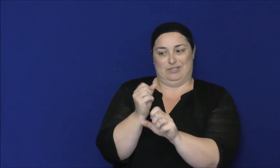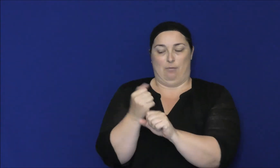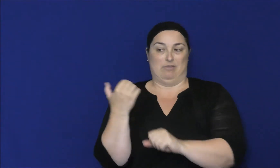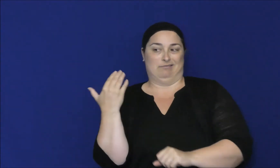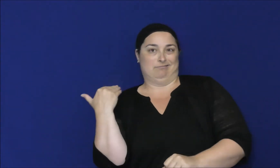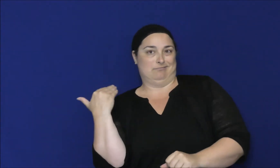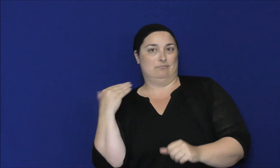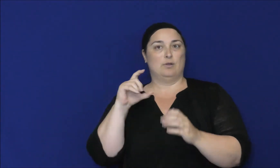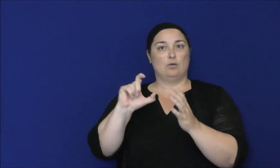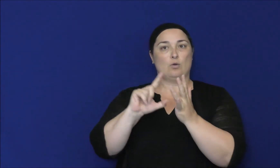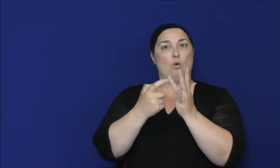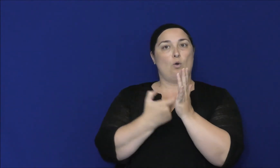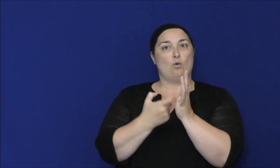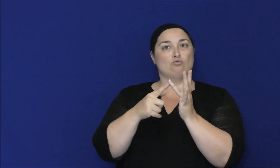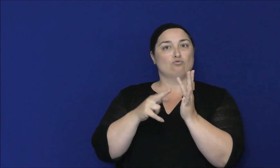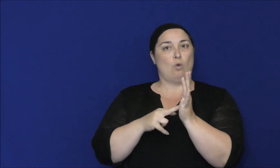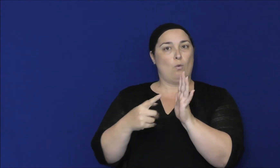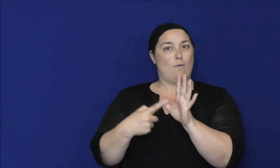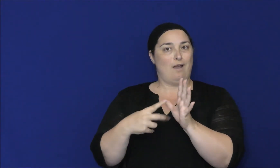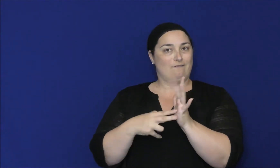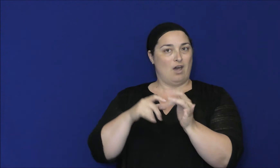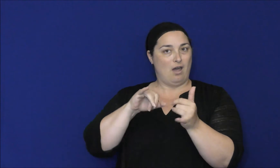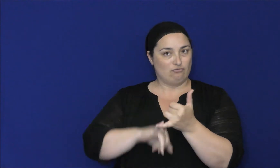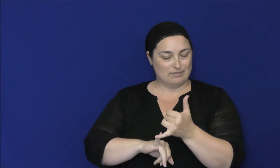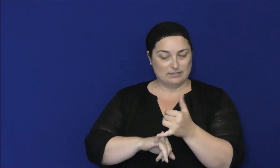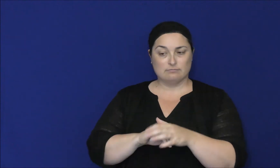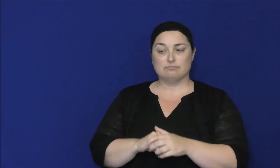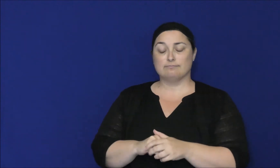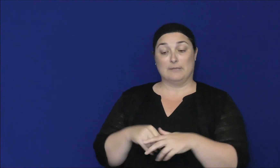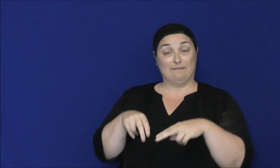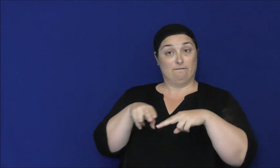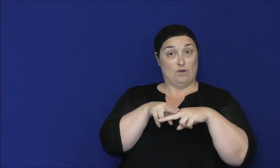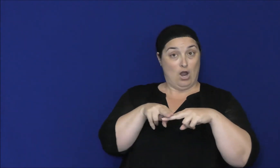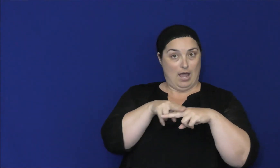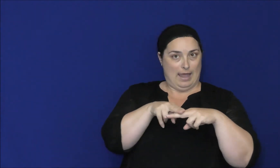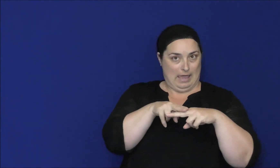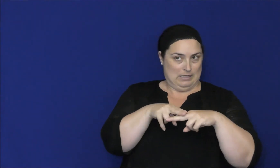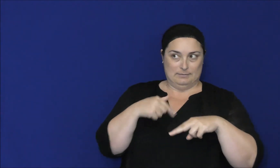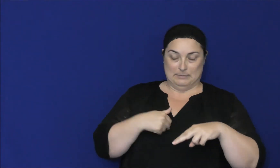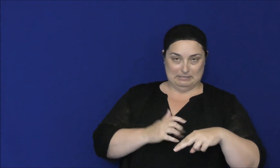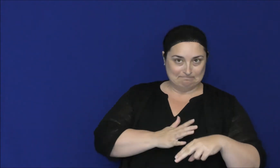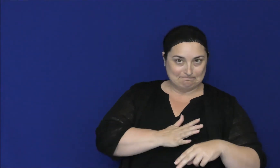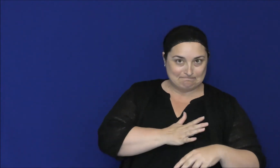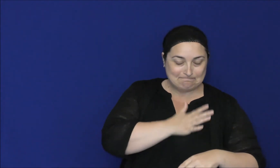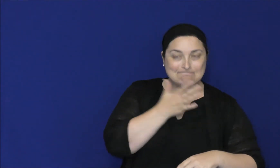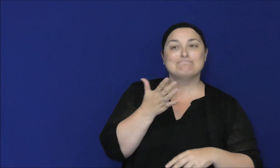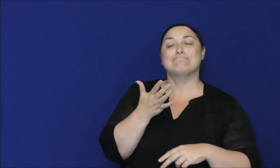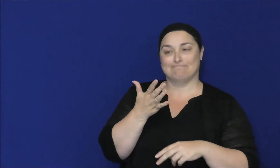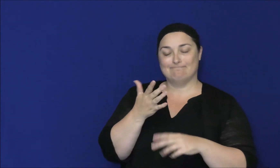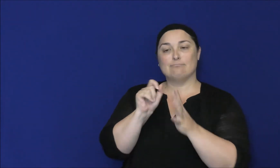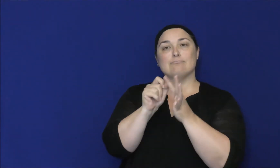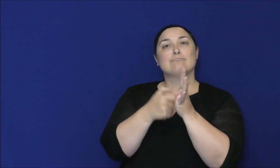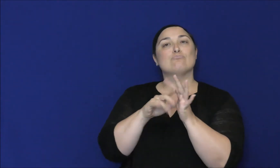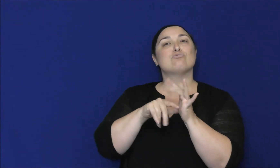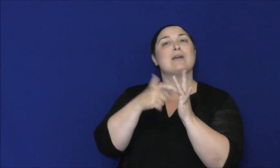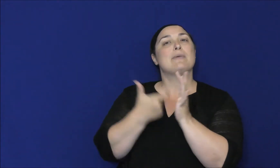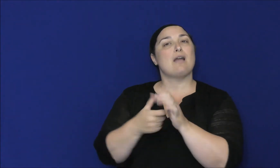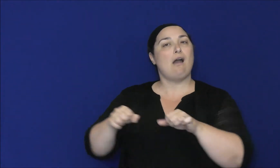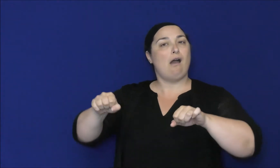with coronavirus updates. And it emerged on Friday, and I found this quite intriguing, before the Premier's media conference